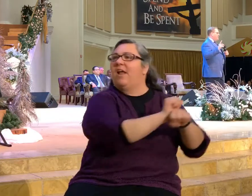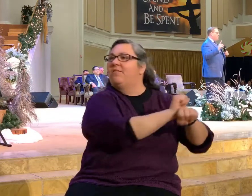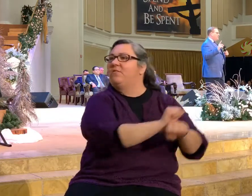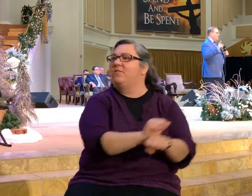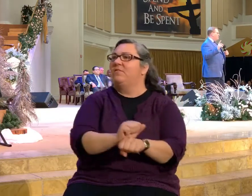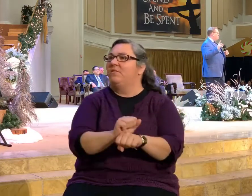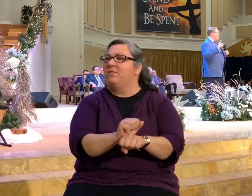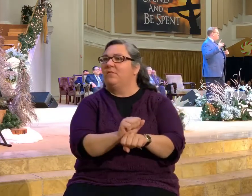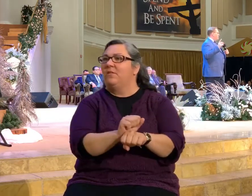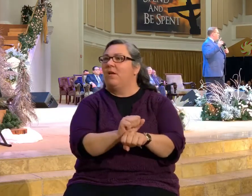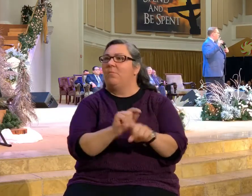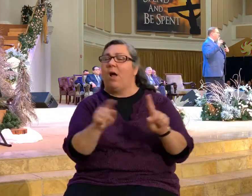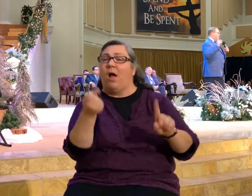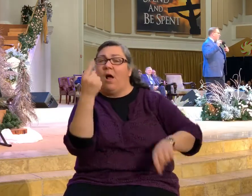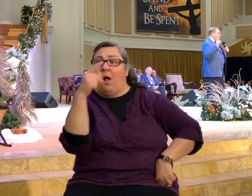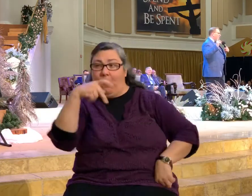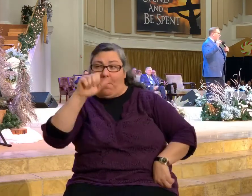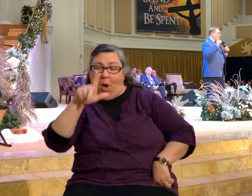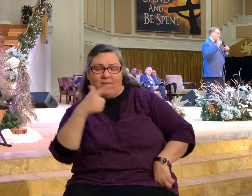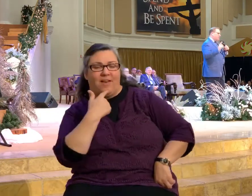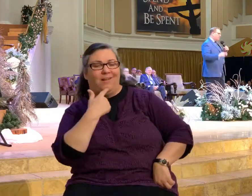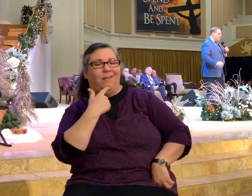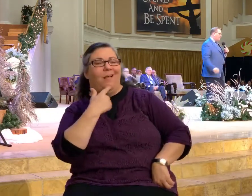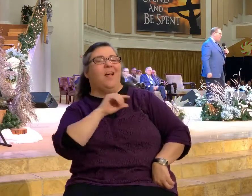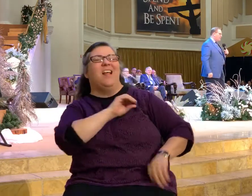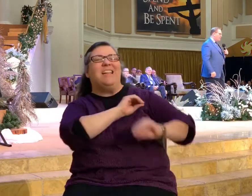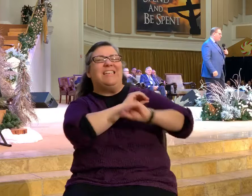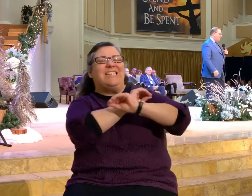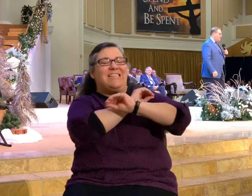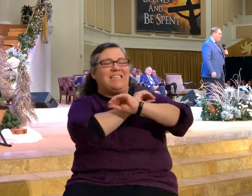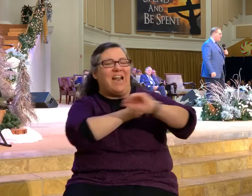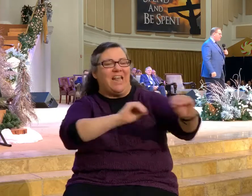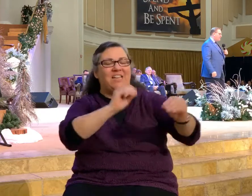that can stop what God's doing in me.